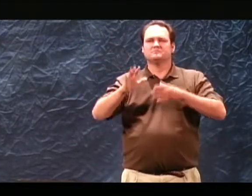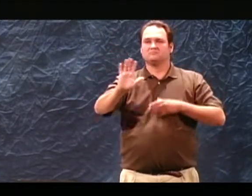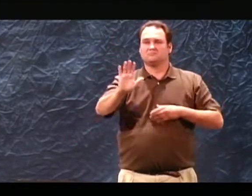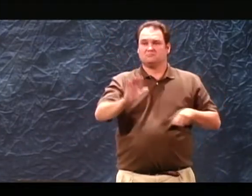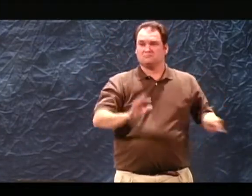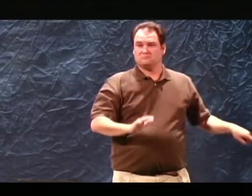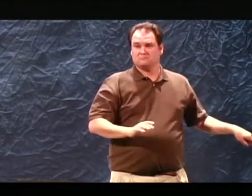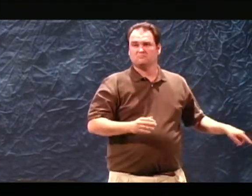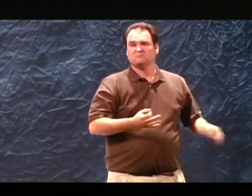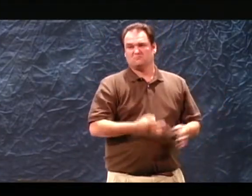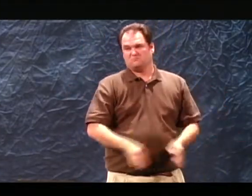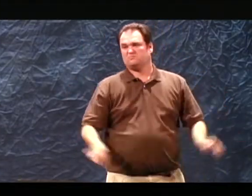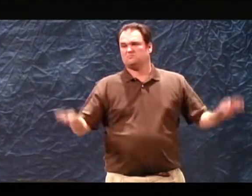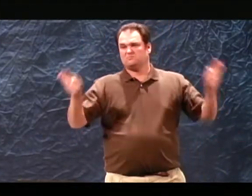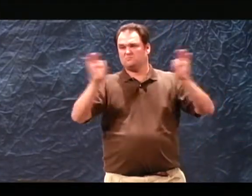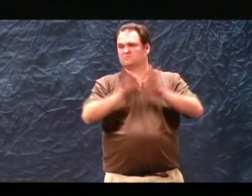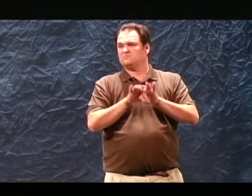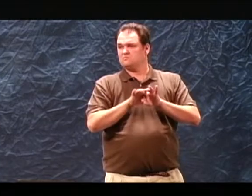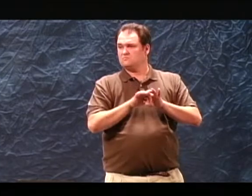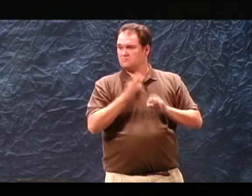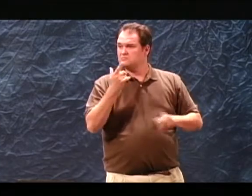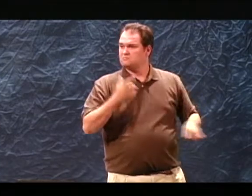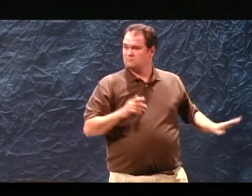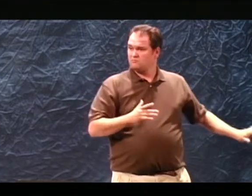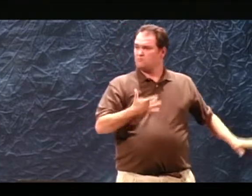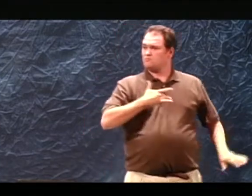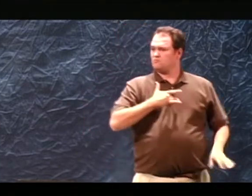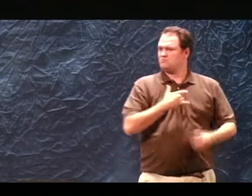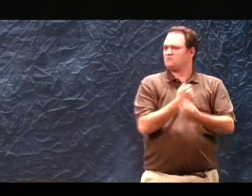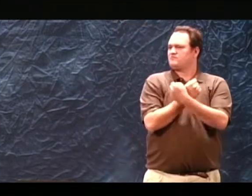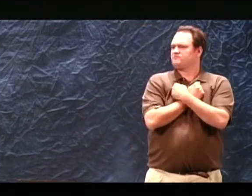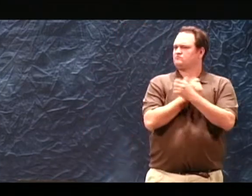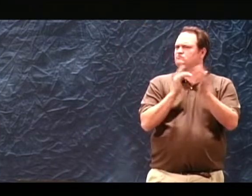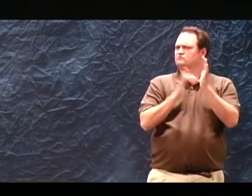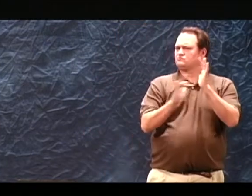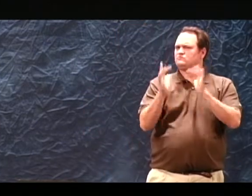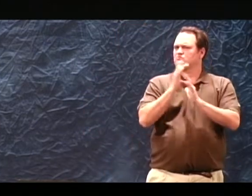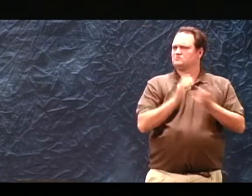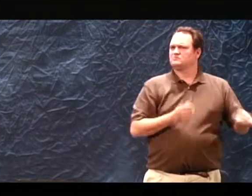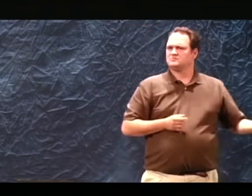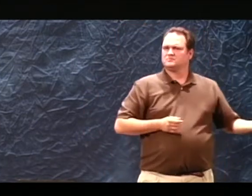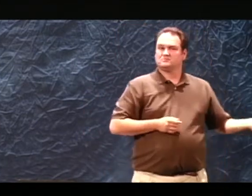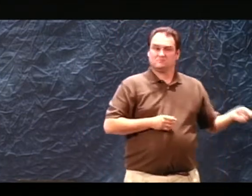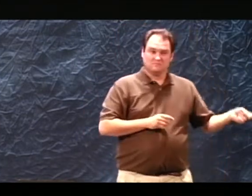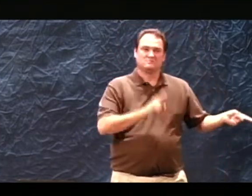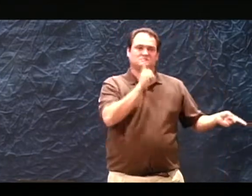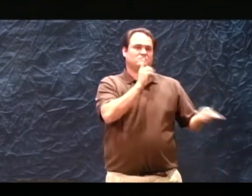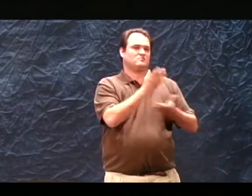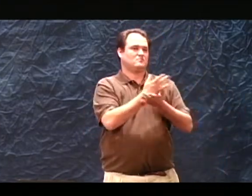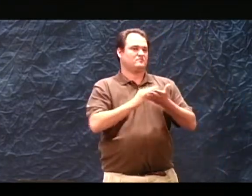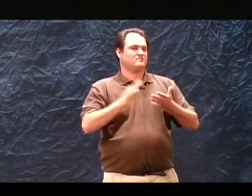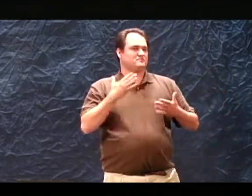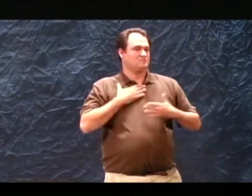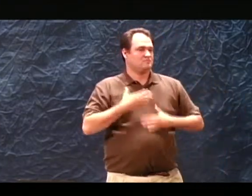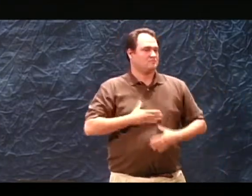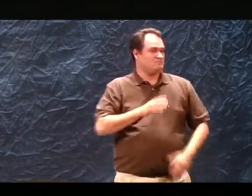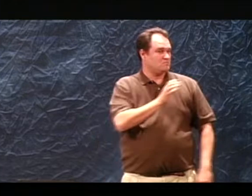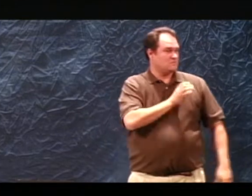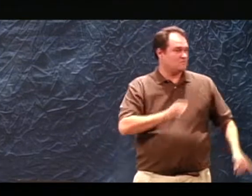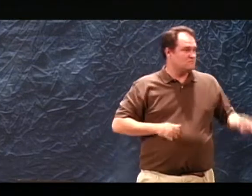and we may neglect those who seem to be less intelligent than we are or